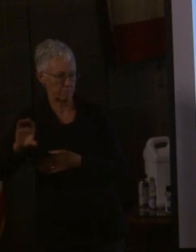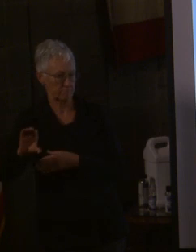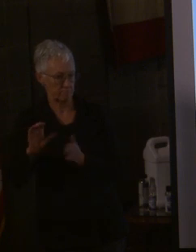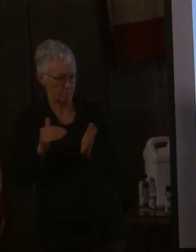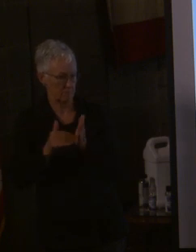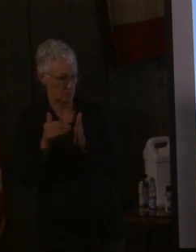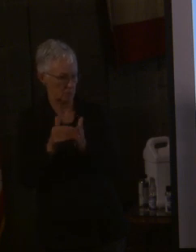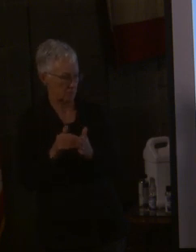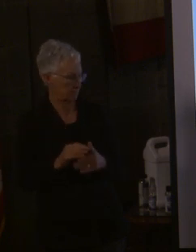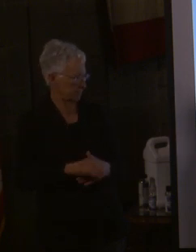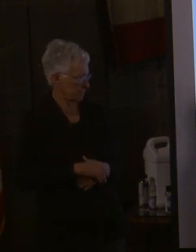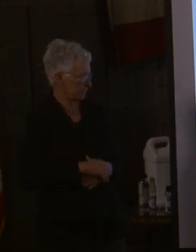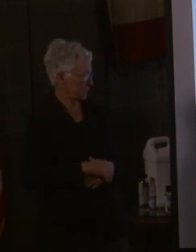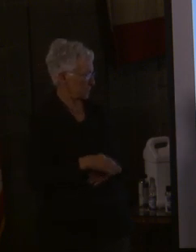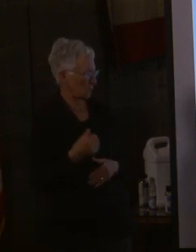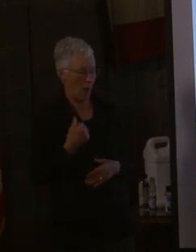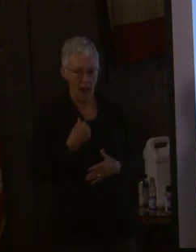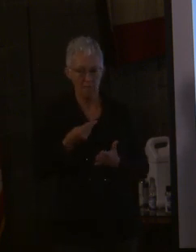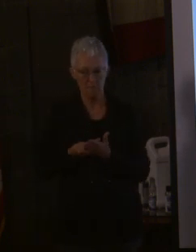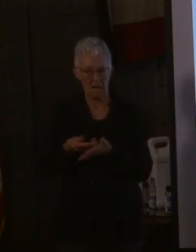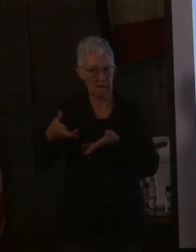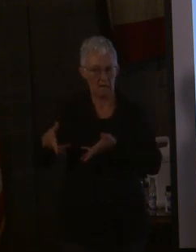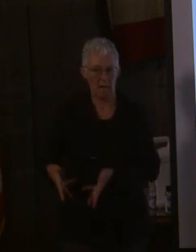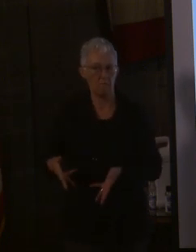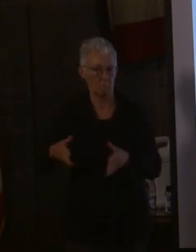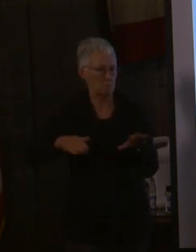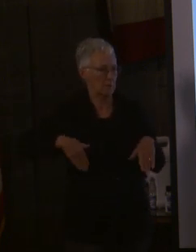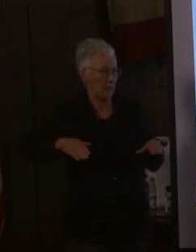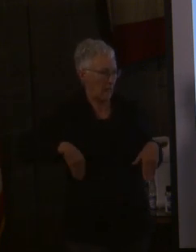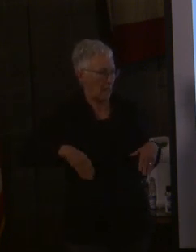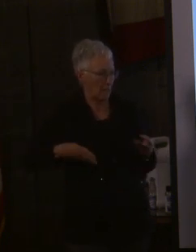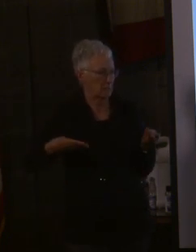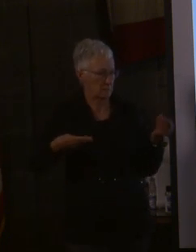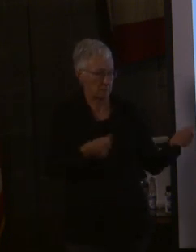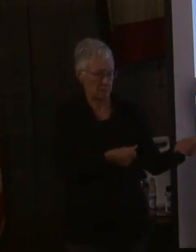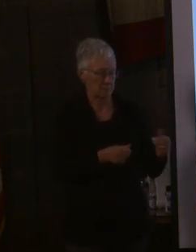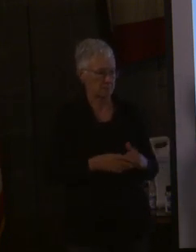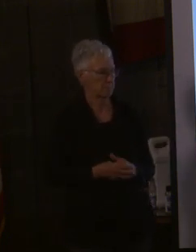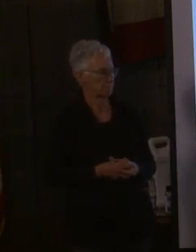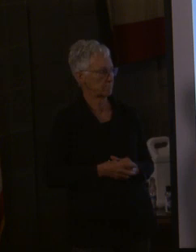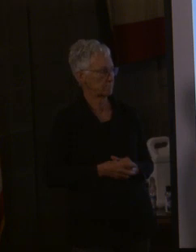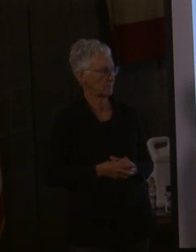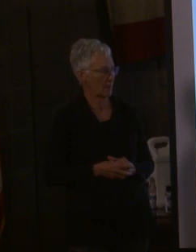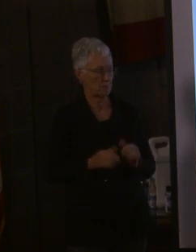additional dollars that have not been utilized so far. And